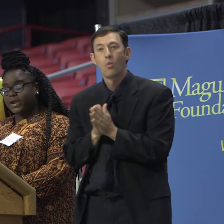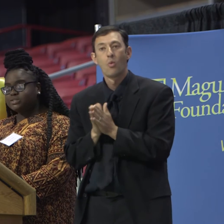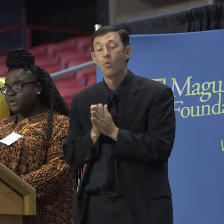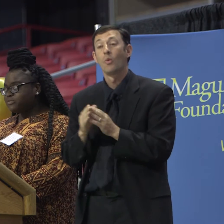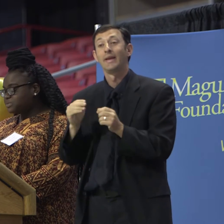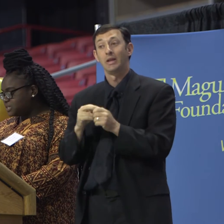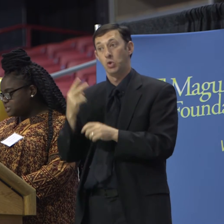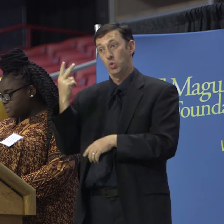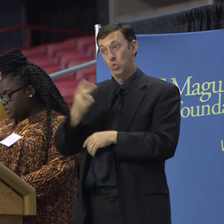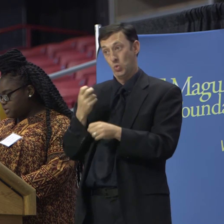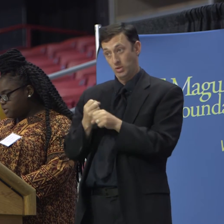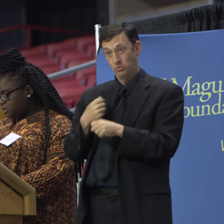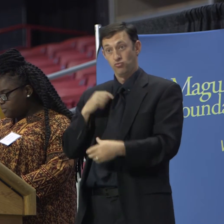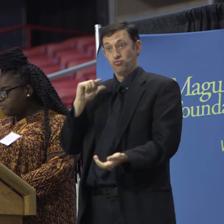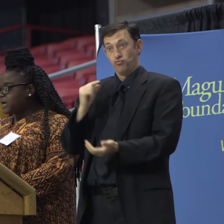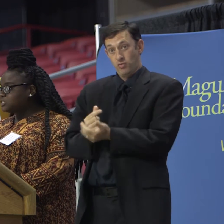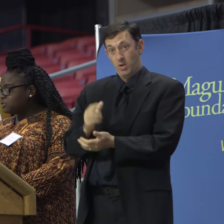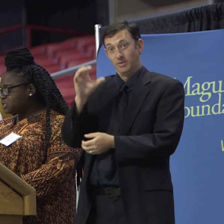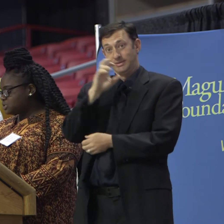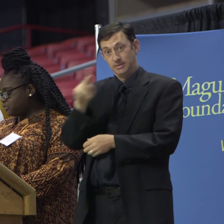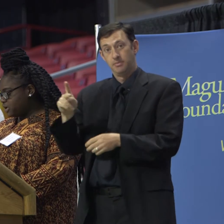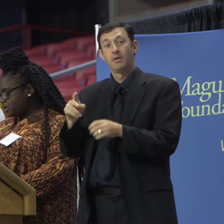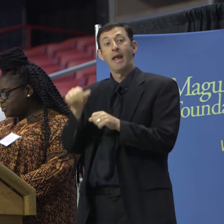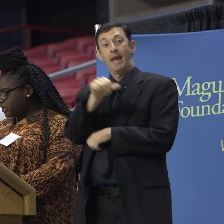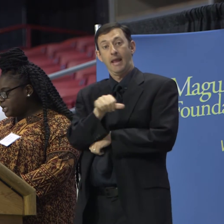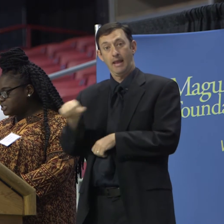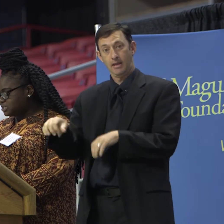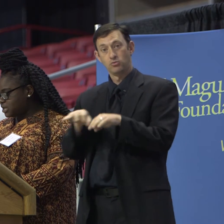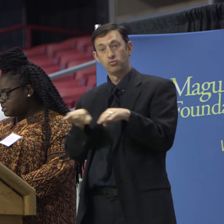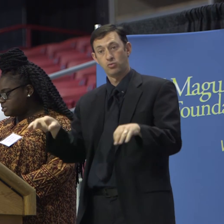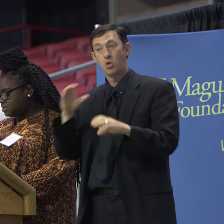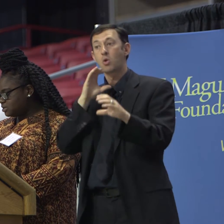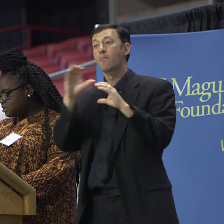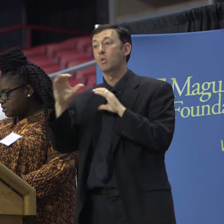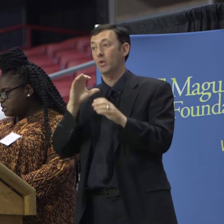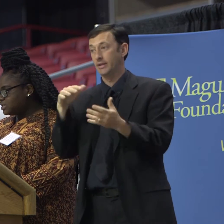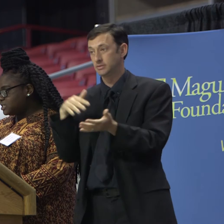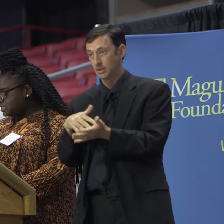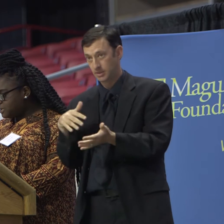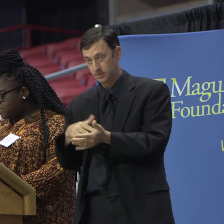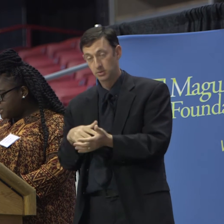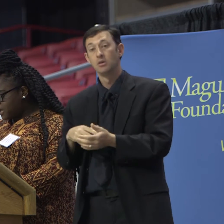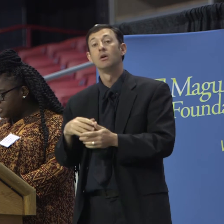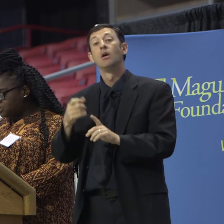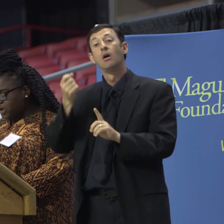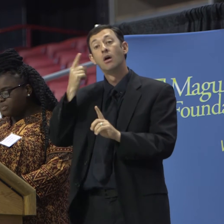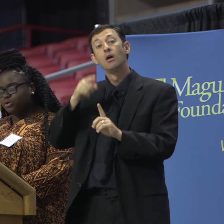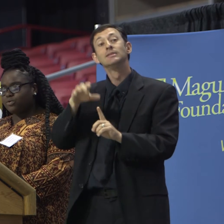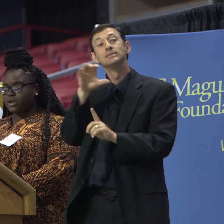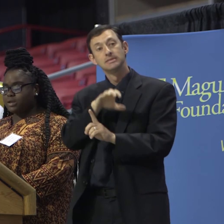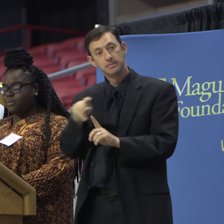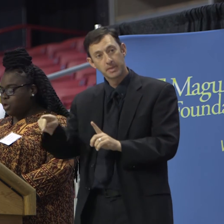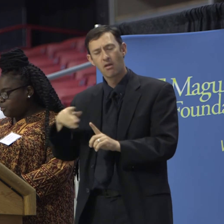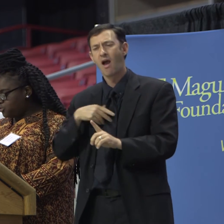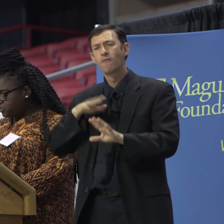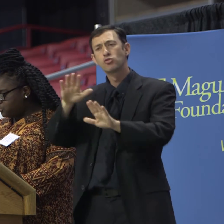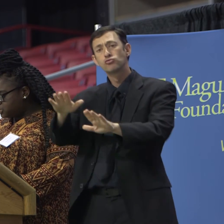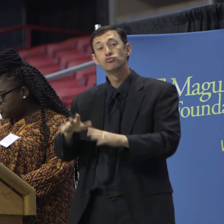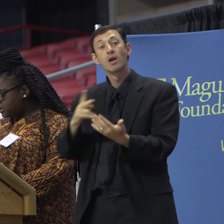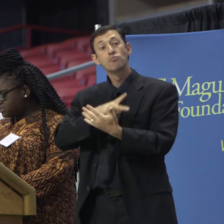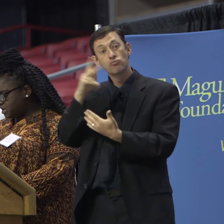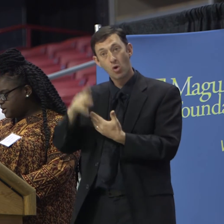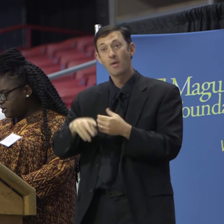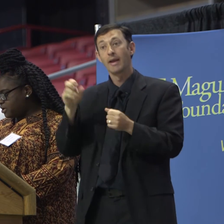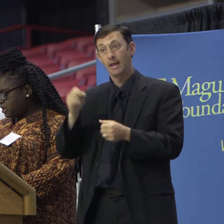I graduated from CCP with my associate's degree in communication studies. CCP has a great program where you can do